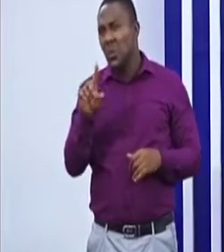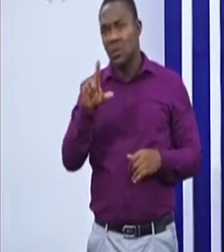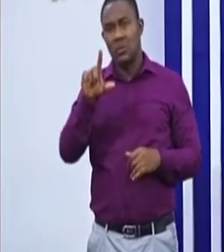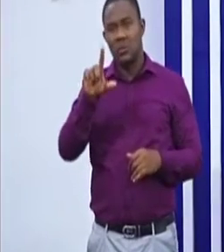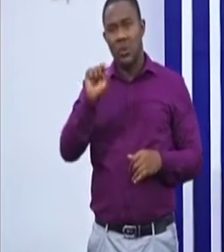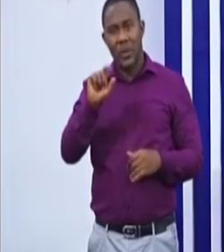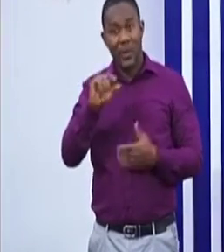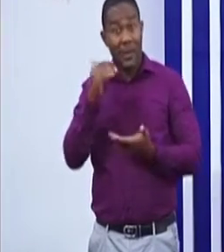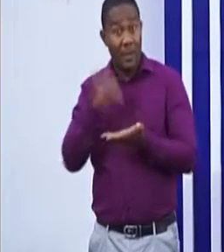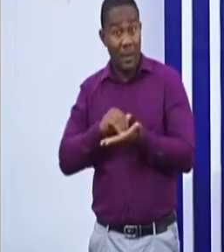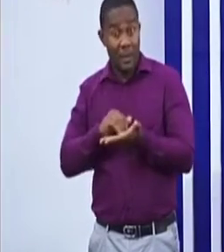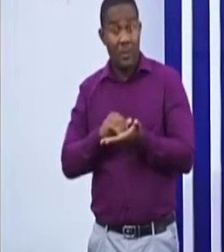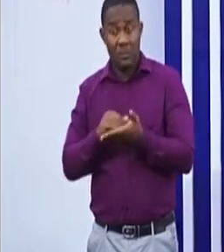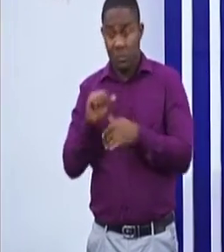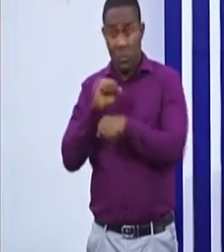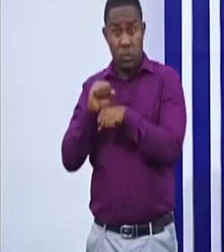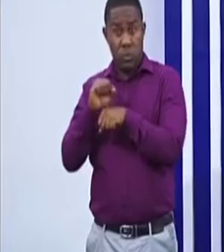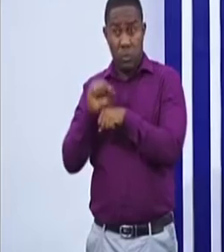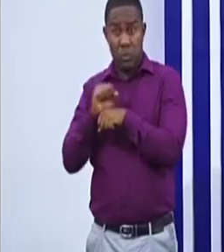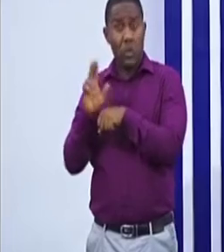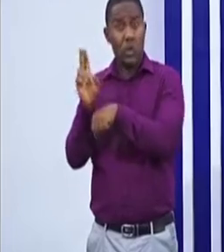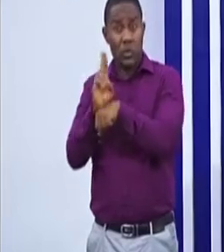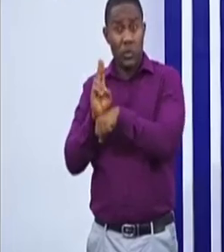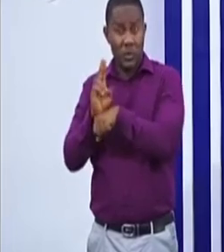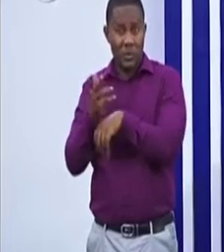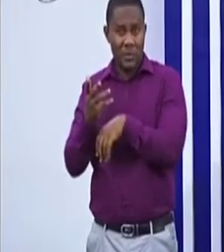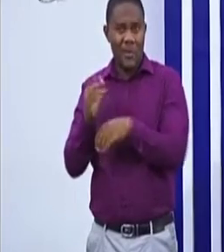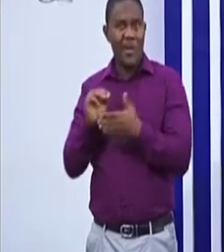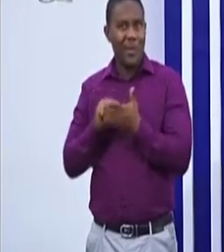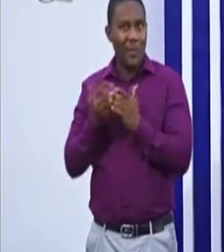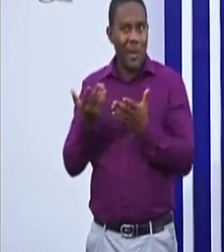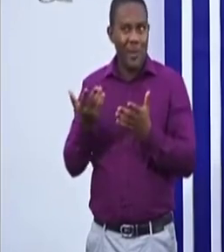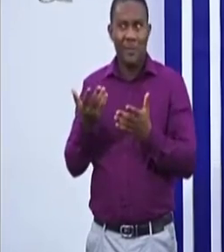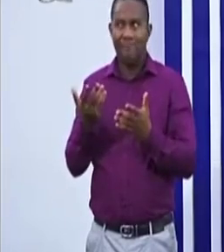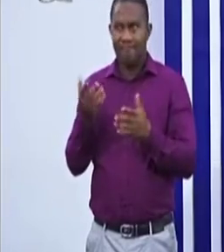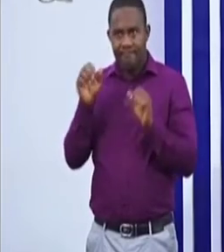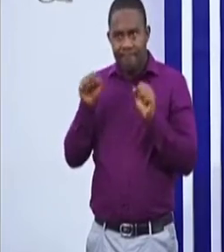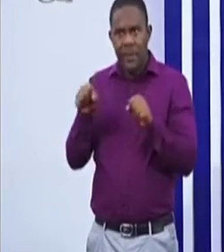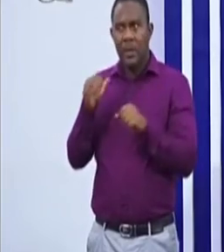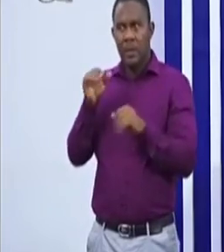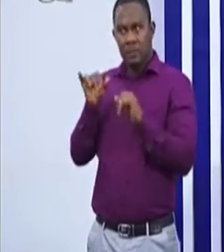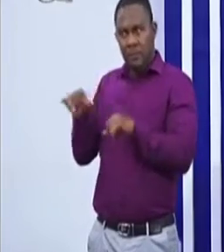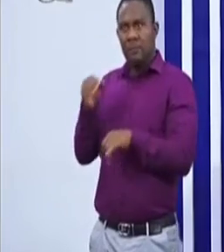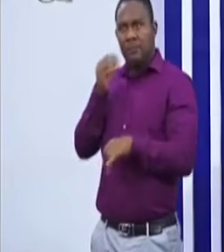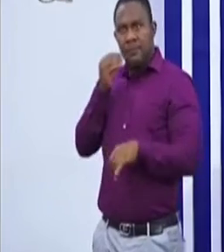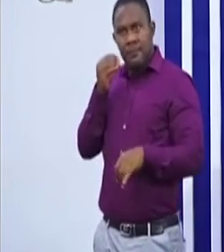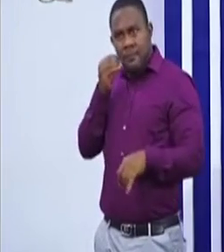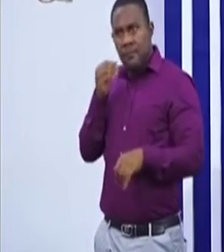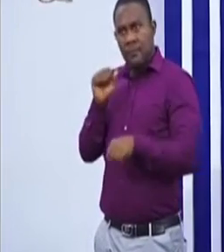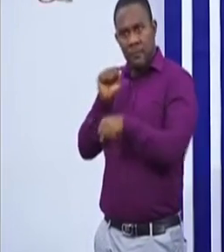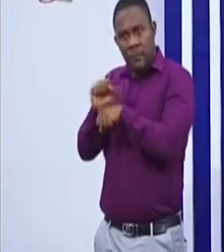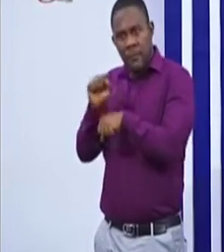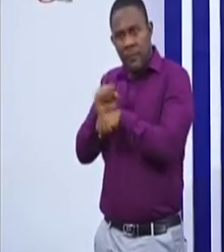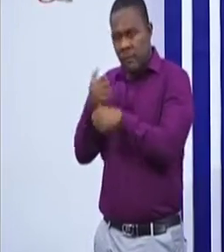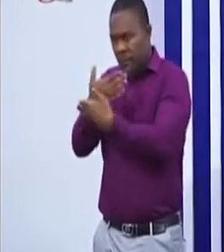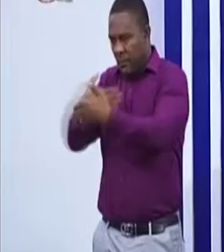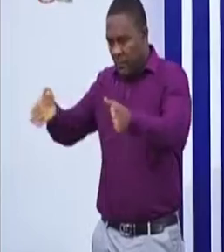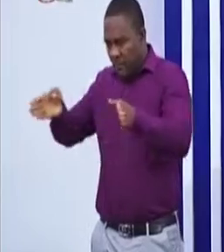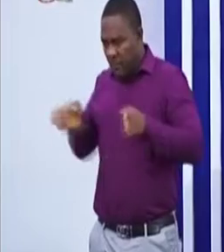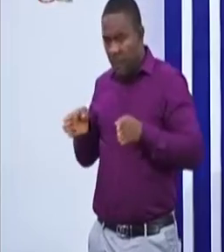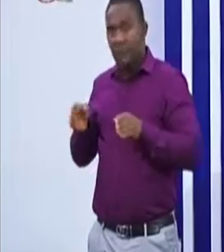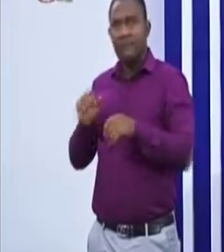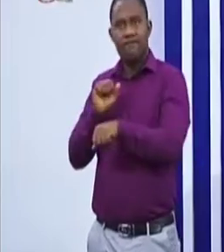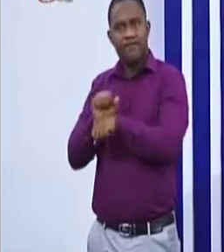20,000 workers already using it, which makes it possible for them to work virtually, securely, from